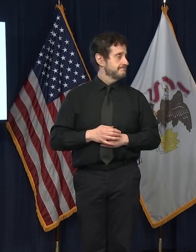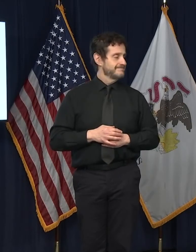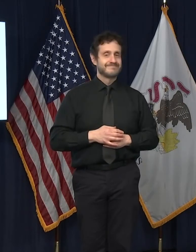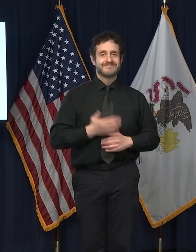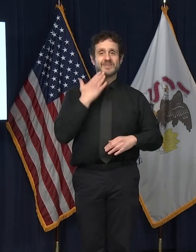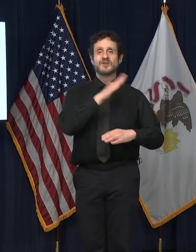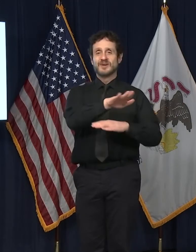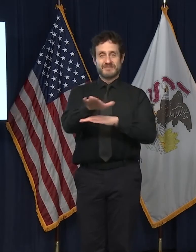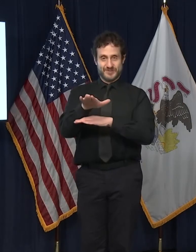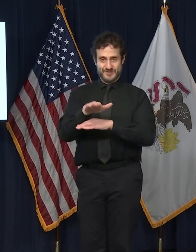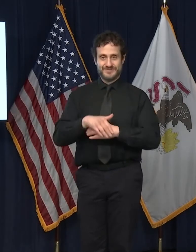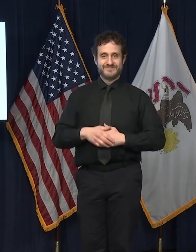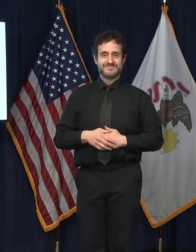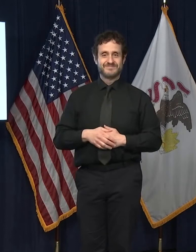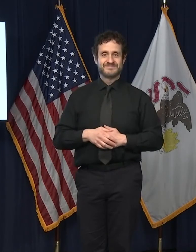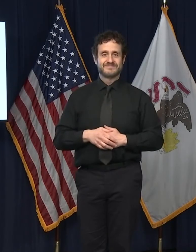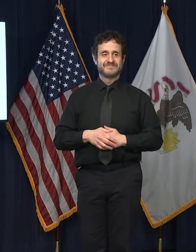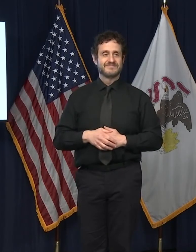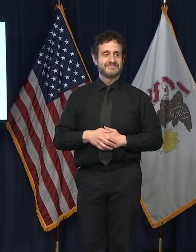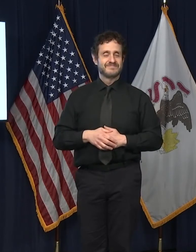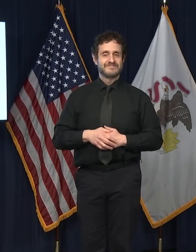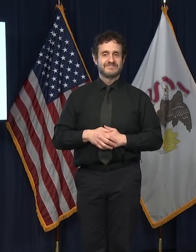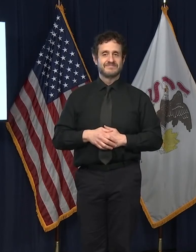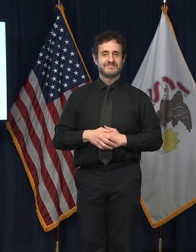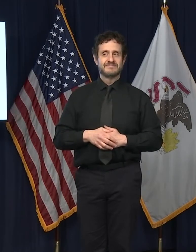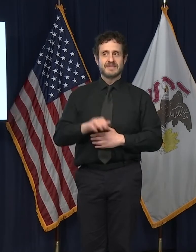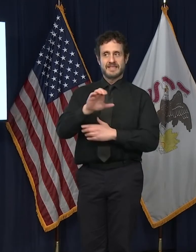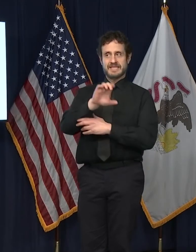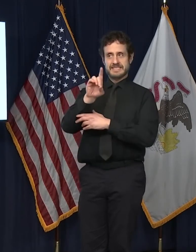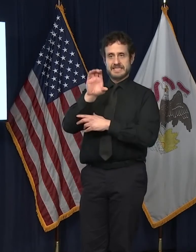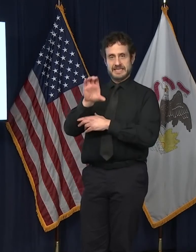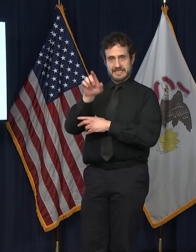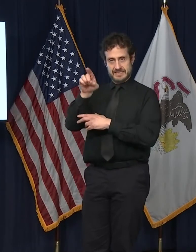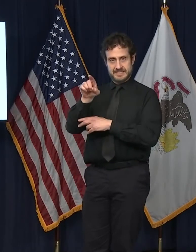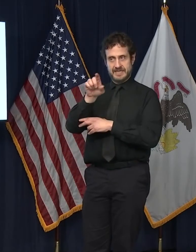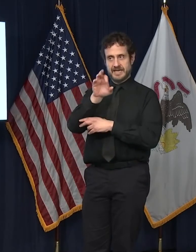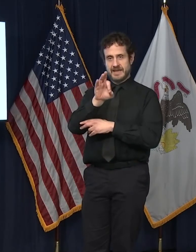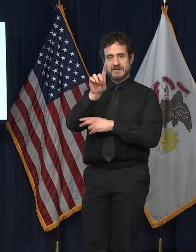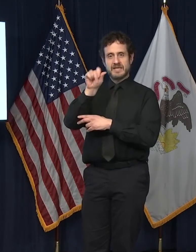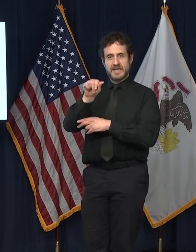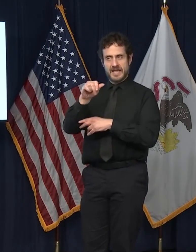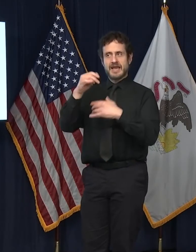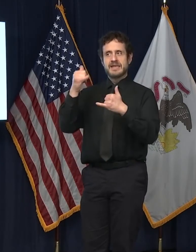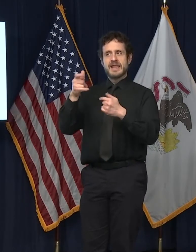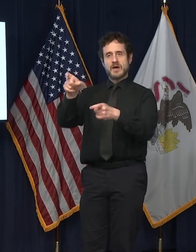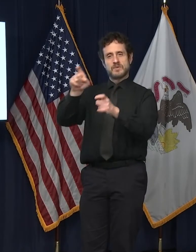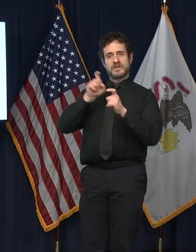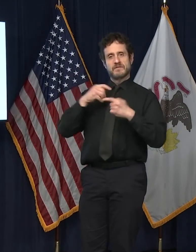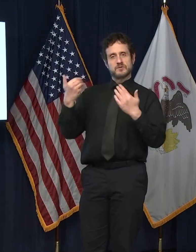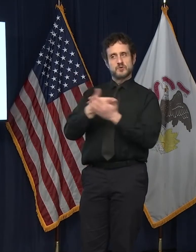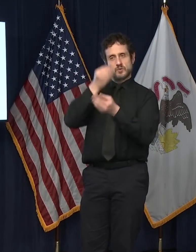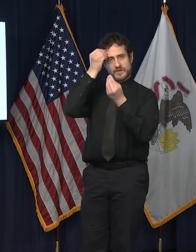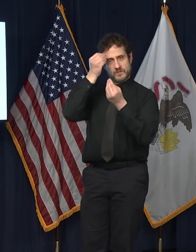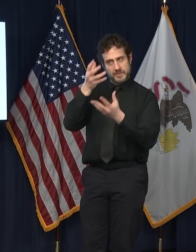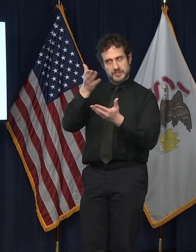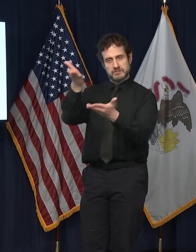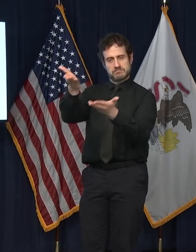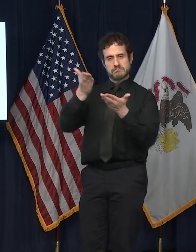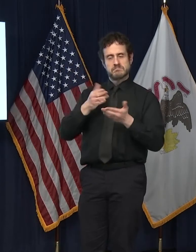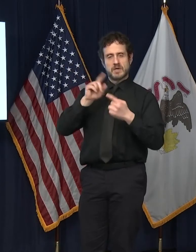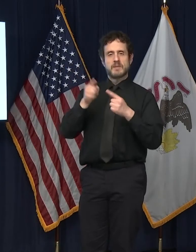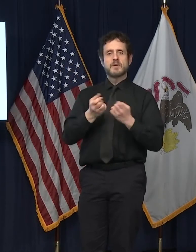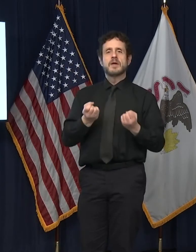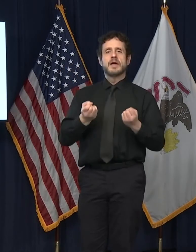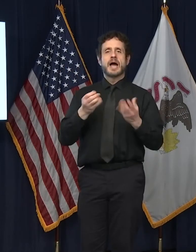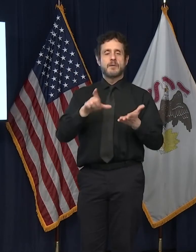Good afternoon. The CDC and the FDA have updated recommendations regarding the number of